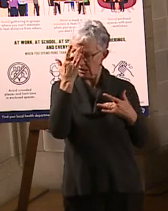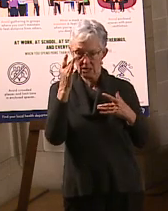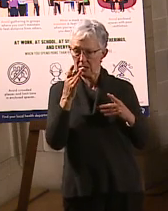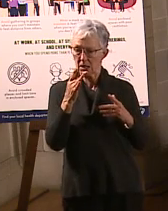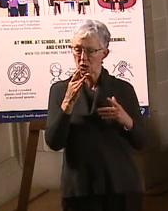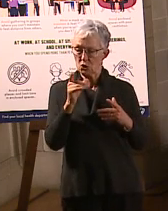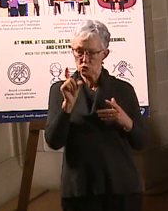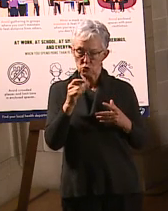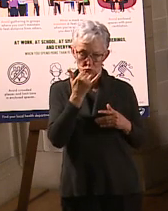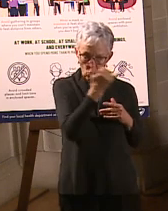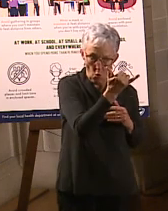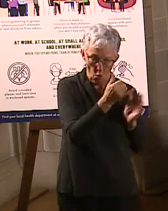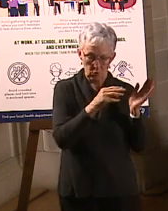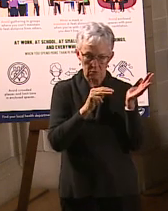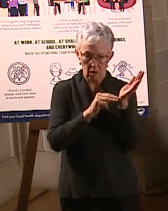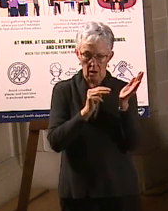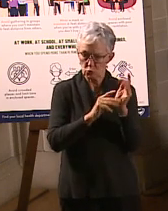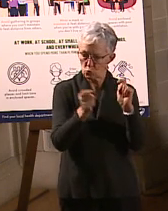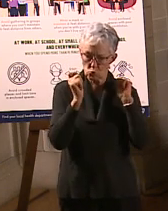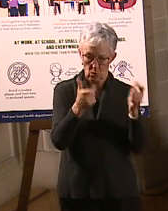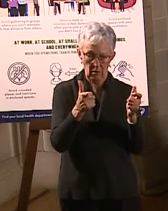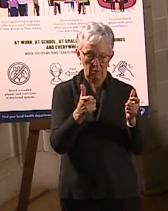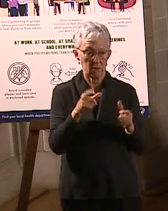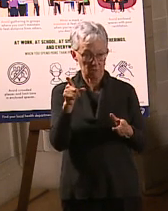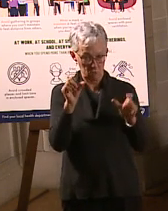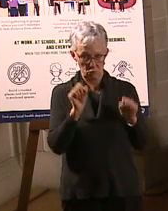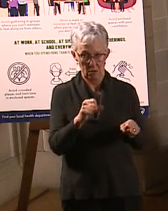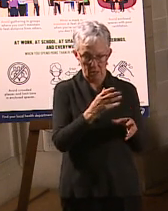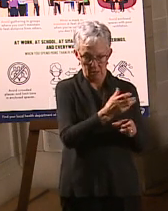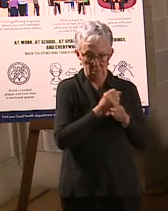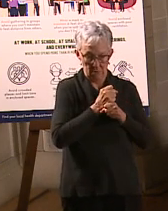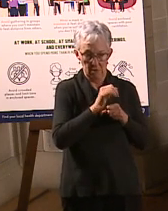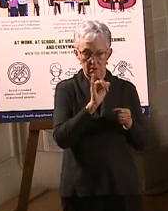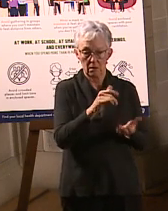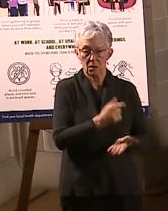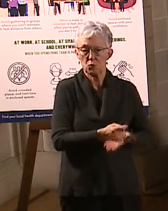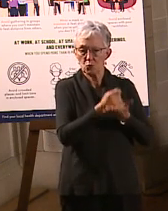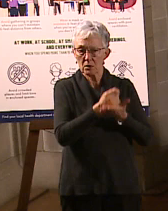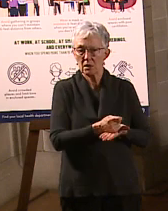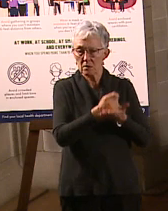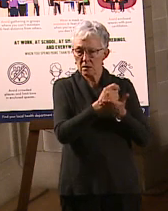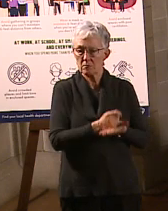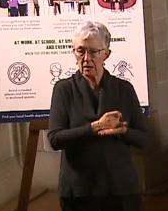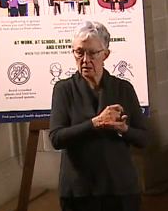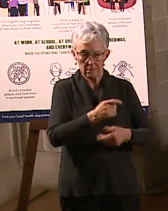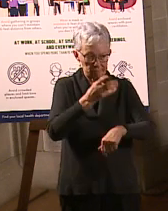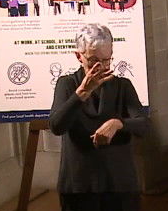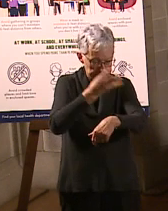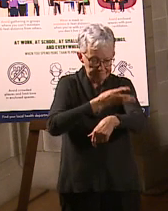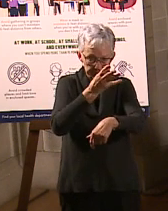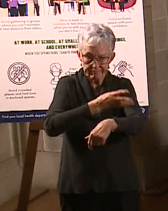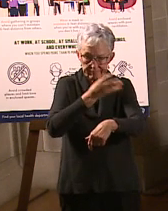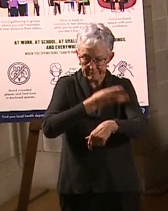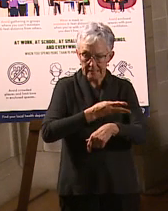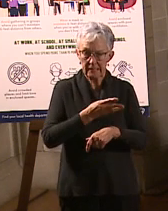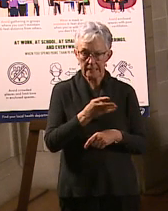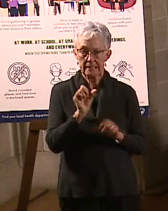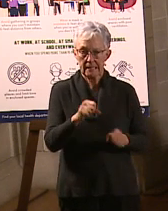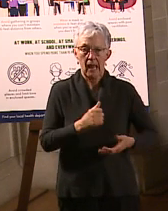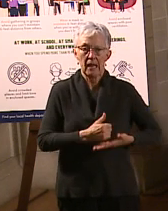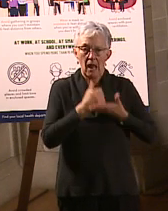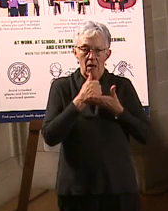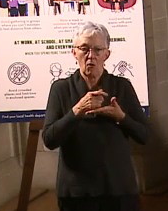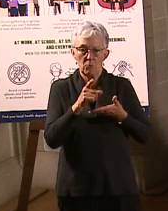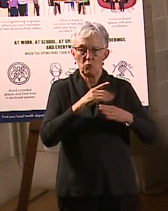right away, because if you can get some of these treatments in advance, it is demonstrated to be able to reduce the number of